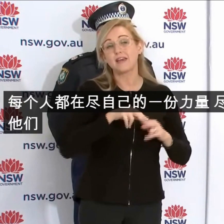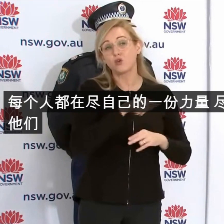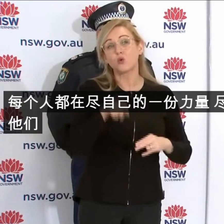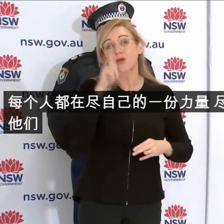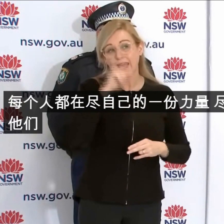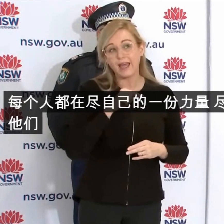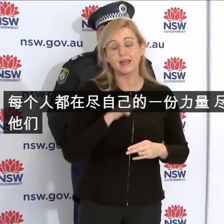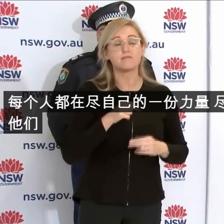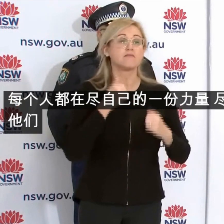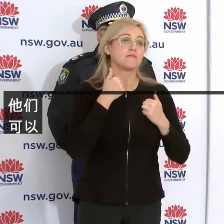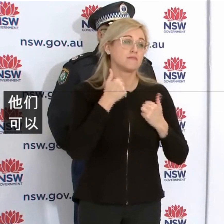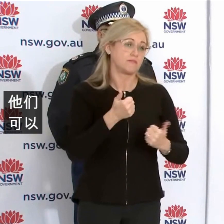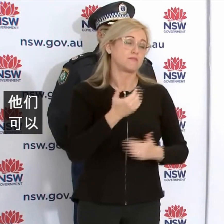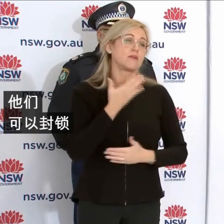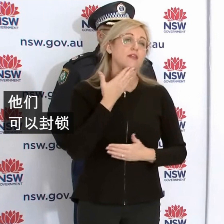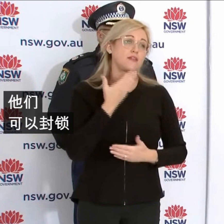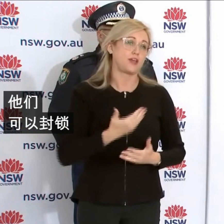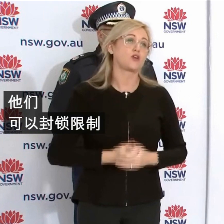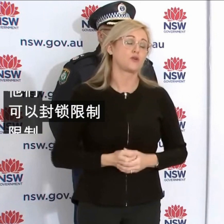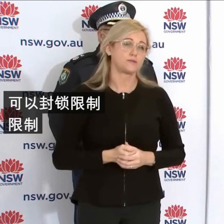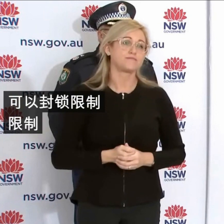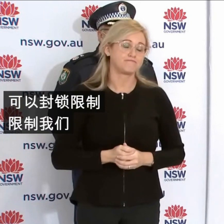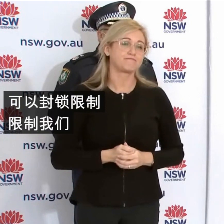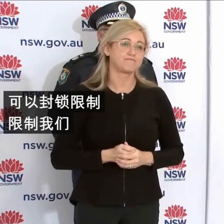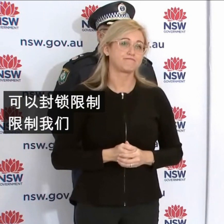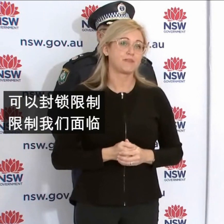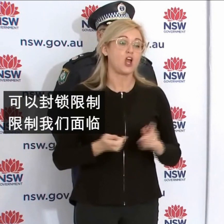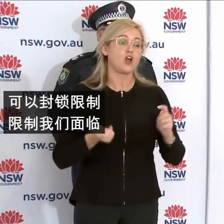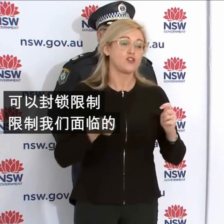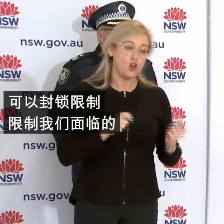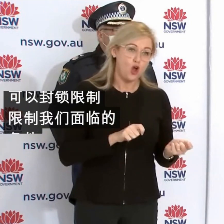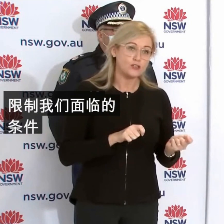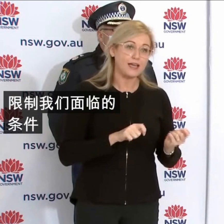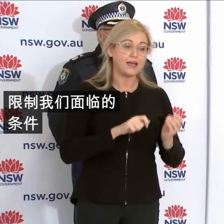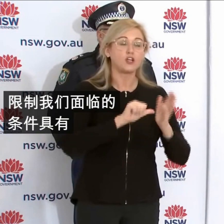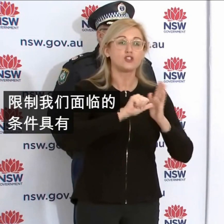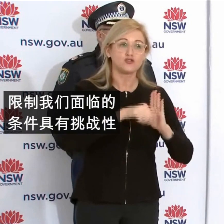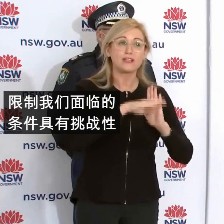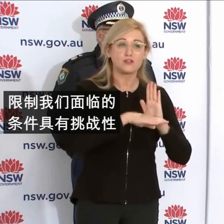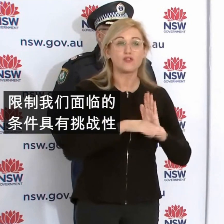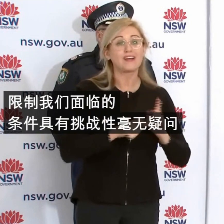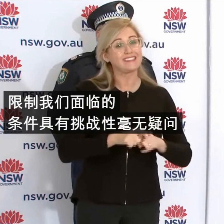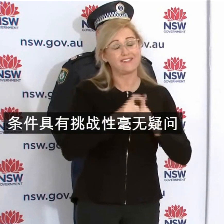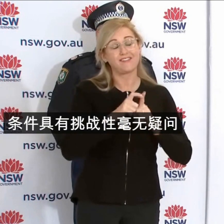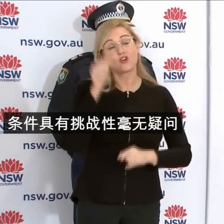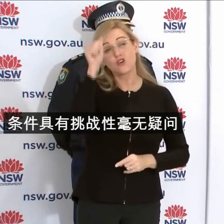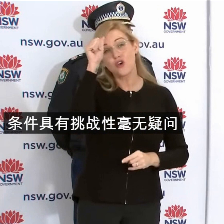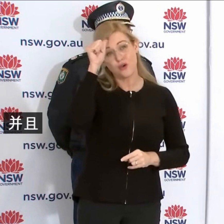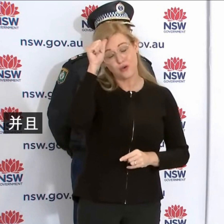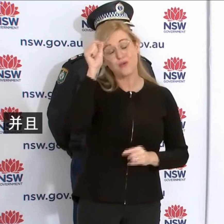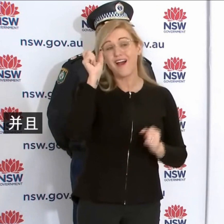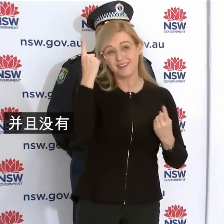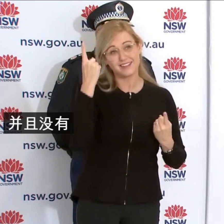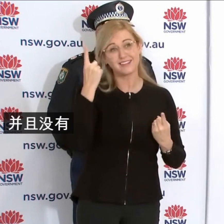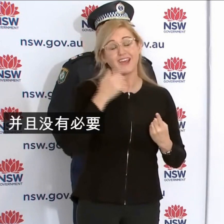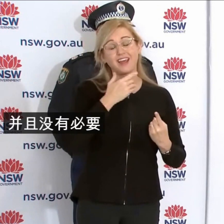they can. The lockdowns, the limitations, the restrictions, the conditions that we face are challenging. There is no doubt about that,